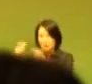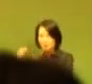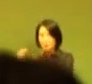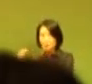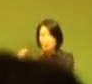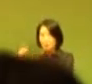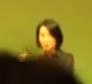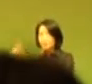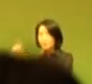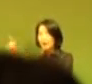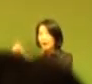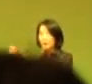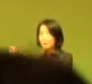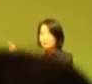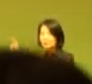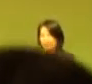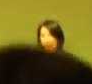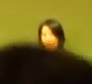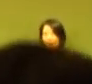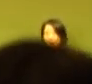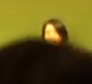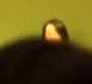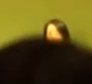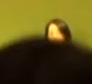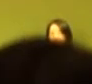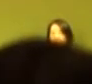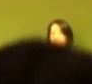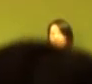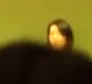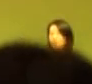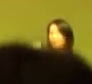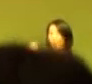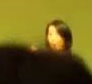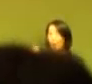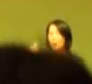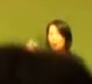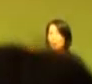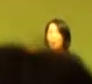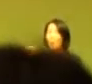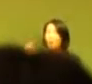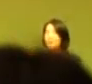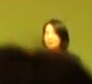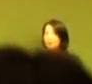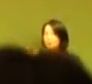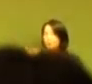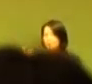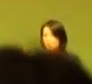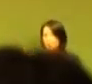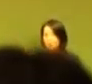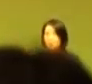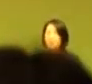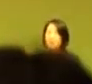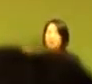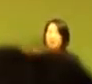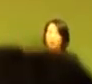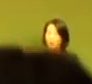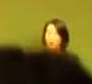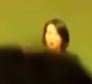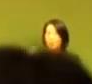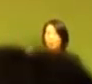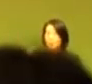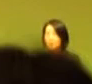UFJ Financial, Mizuho Bank, Oryx Corporation, and Sumitomo Mitsui